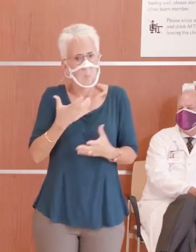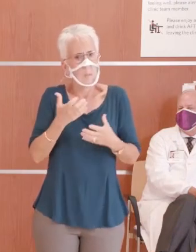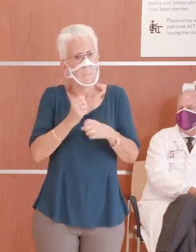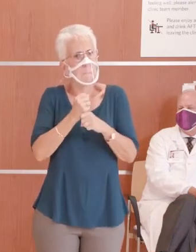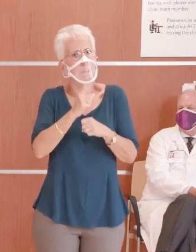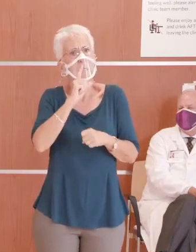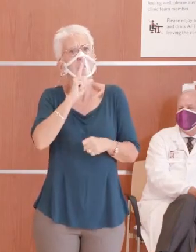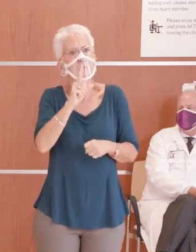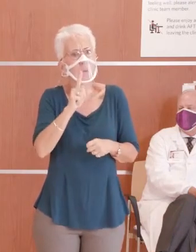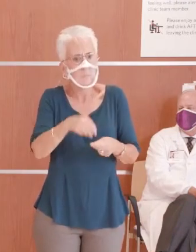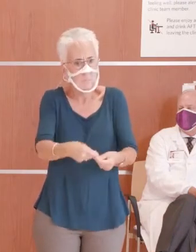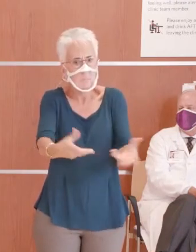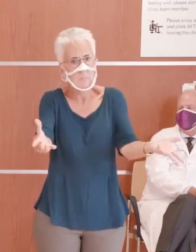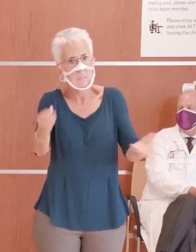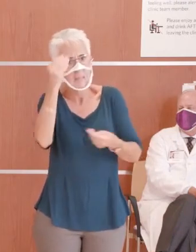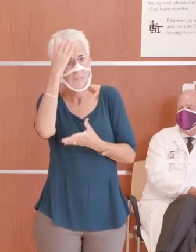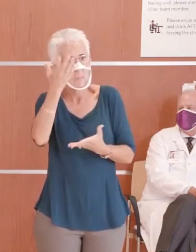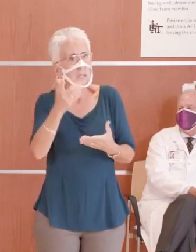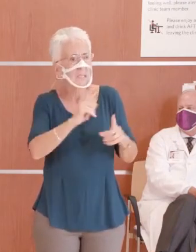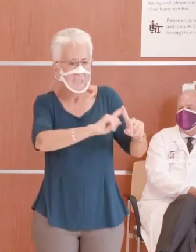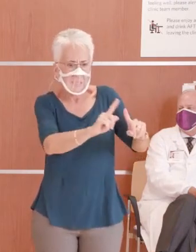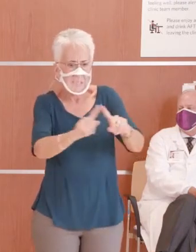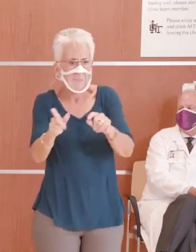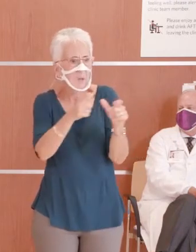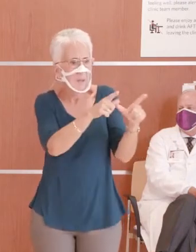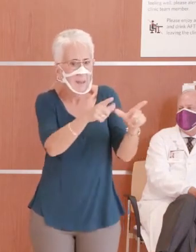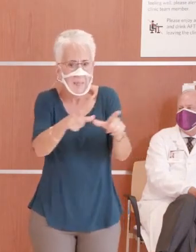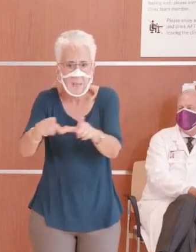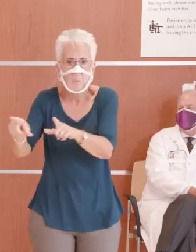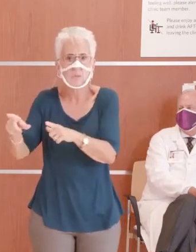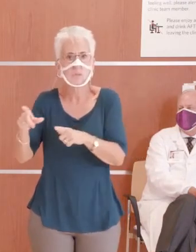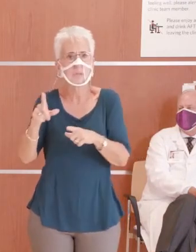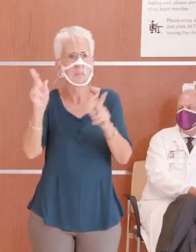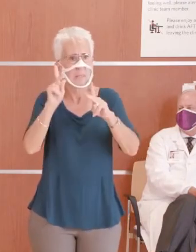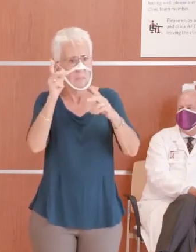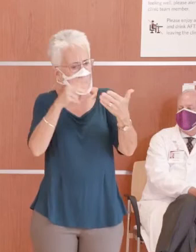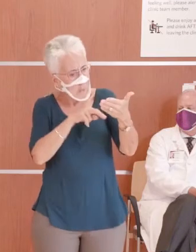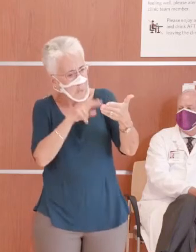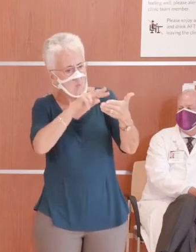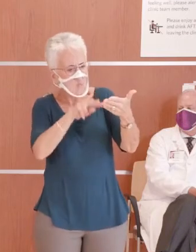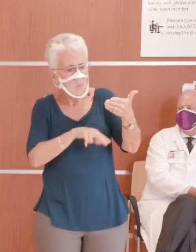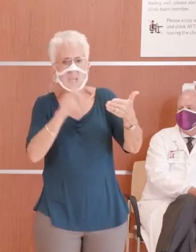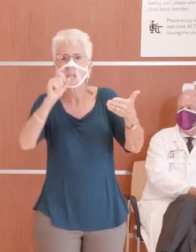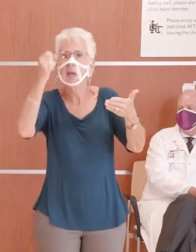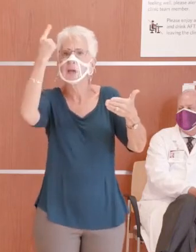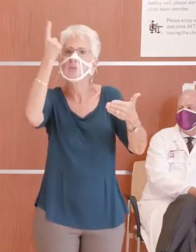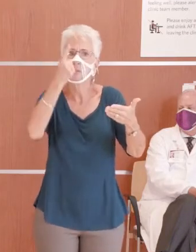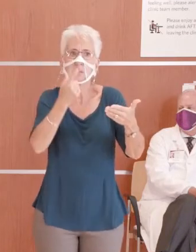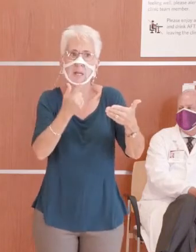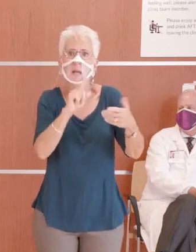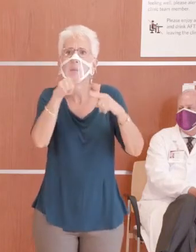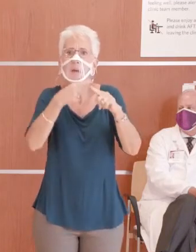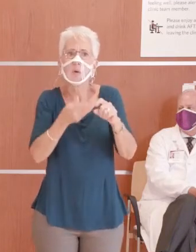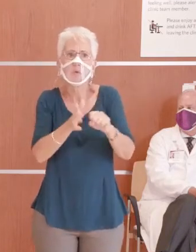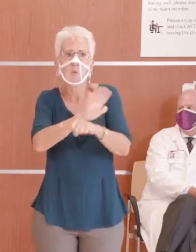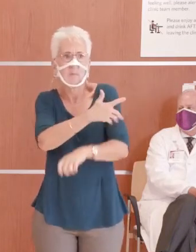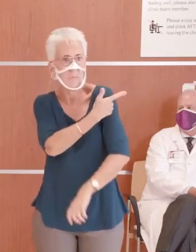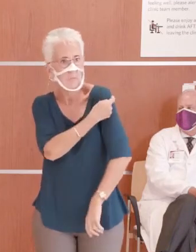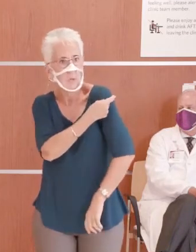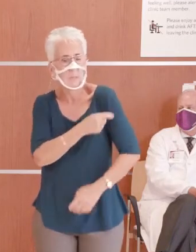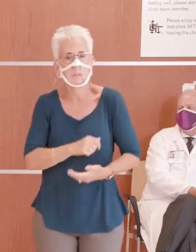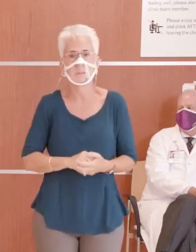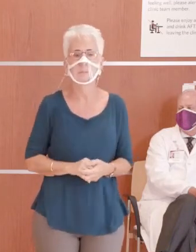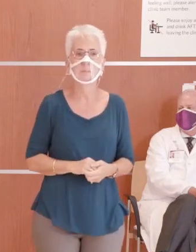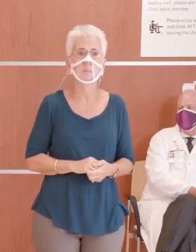provide information in multiple languages so people are able to understand that vaccine information. We also want to make sure